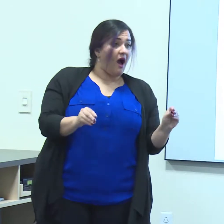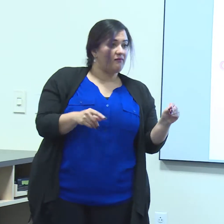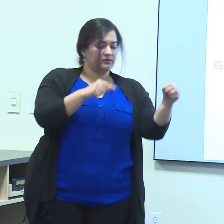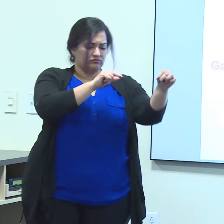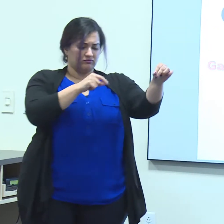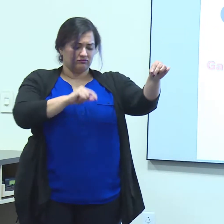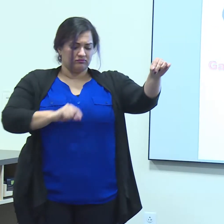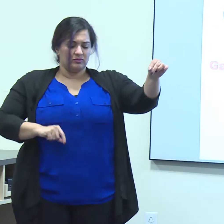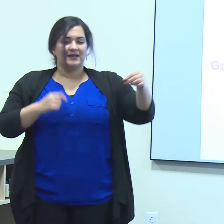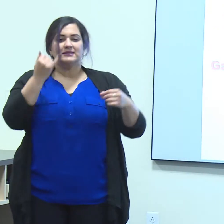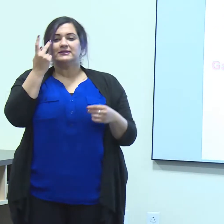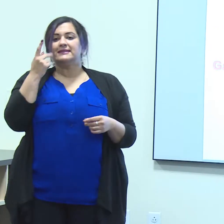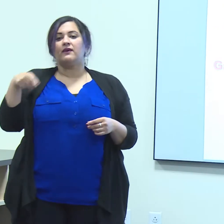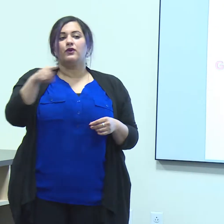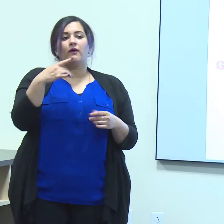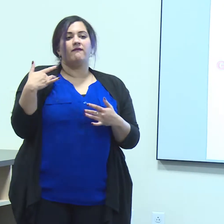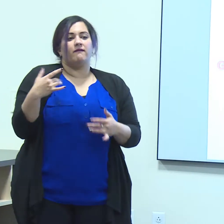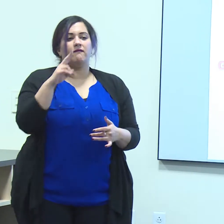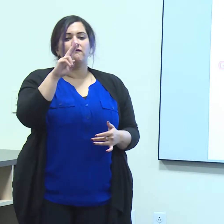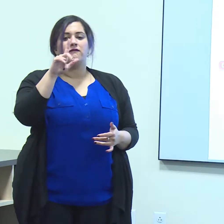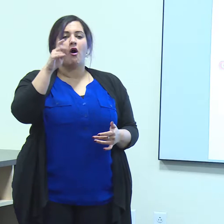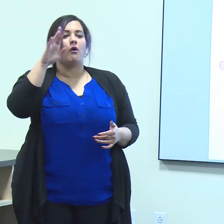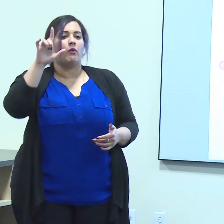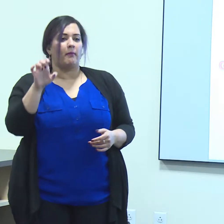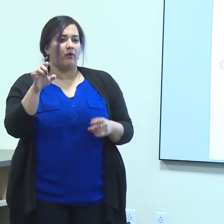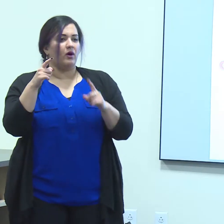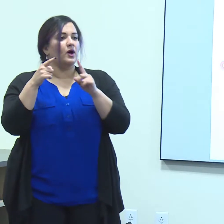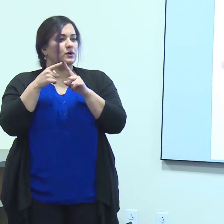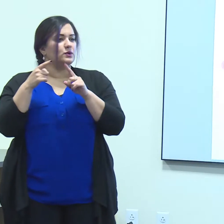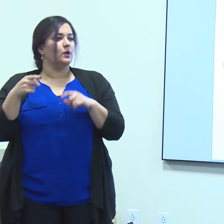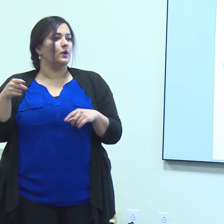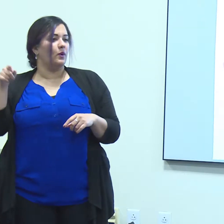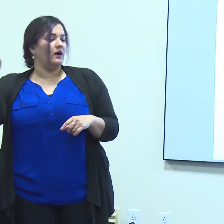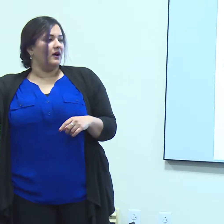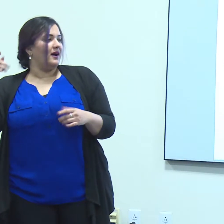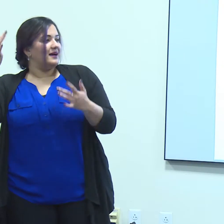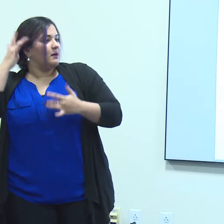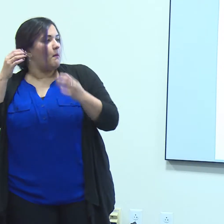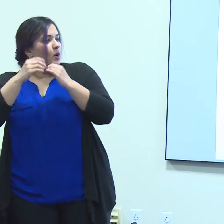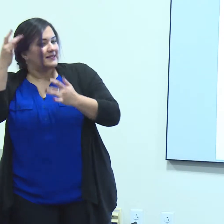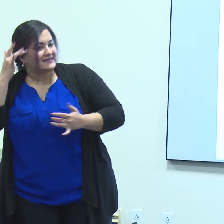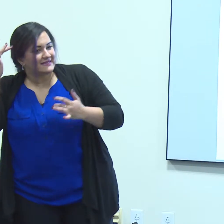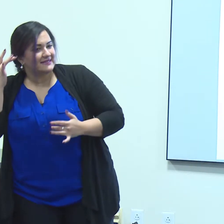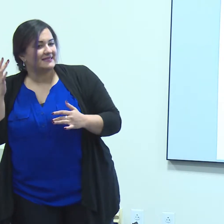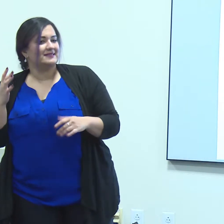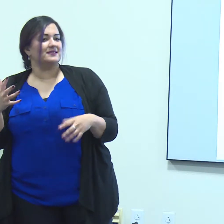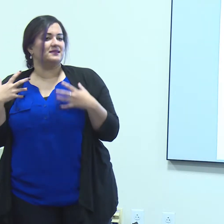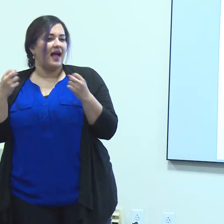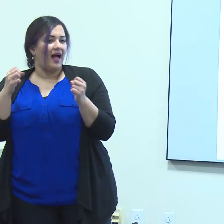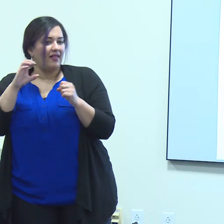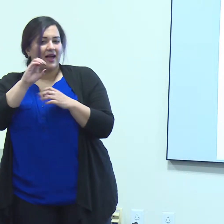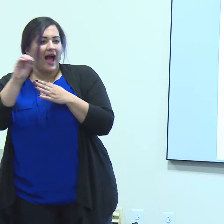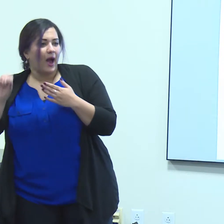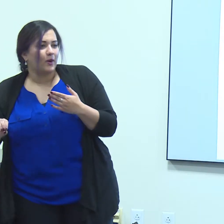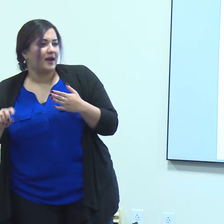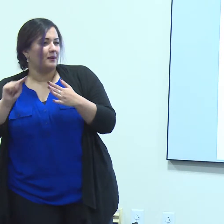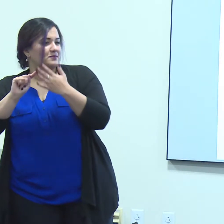It just takes one piece of paper in the doctor's office. It's one form you fill out. Then this can inform them about possible disease outcomes.